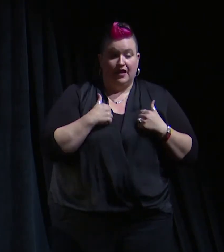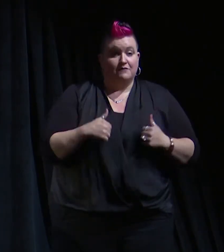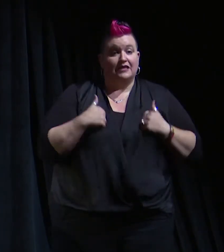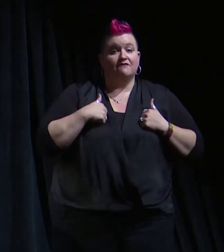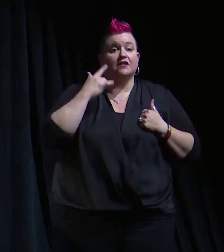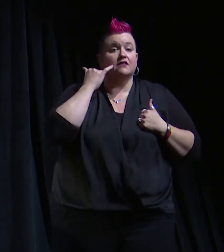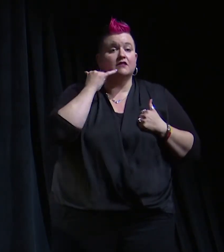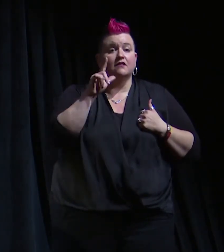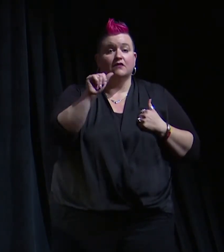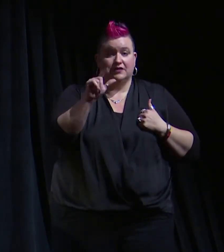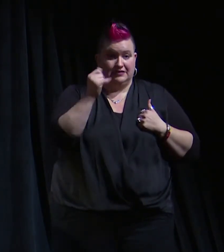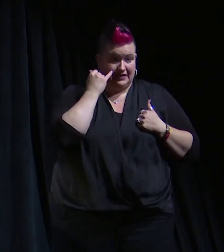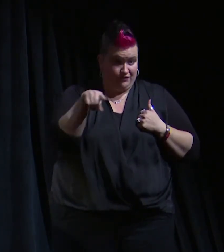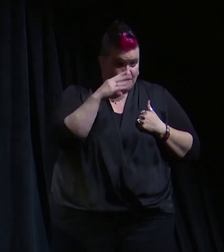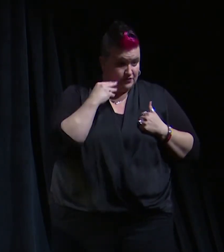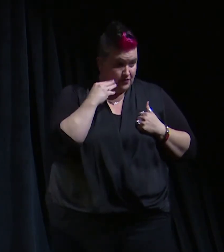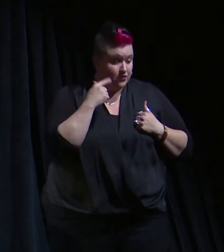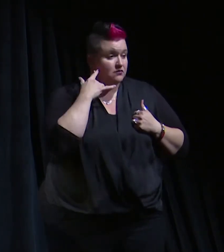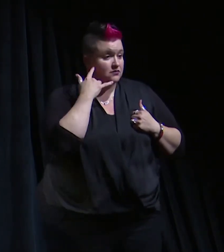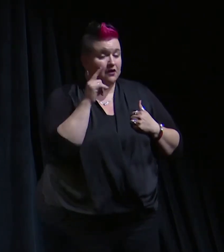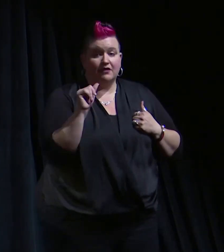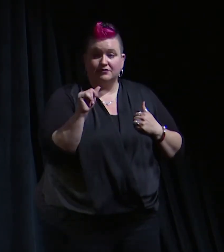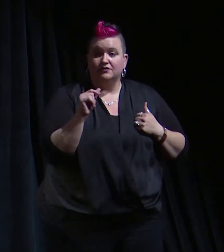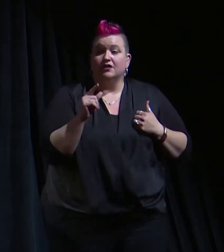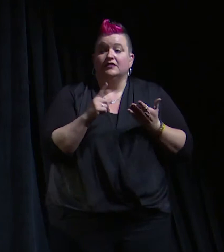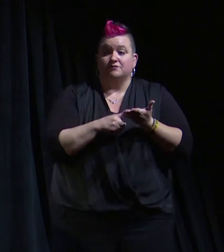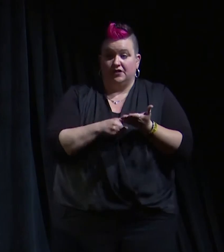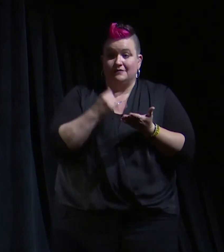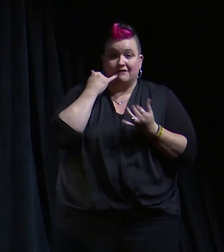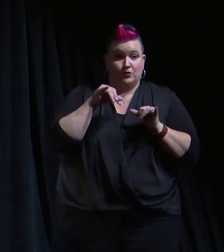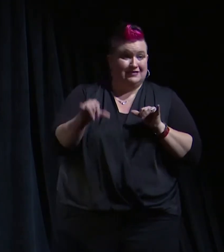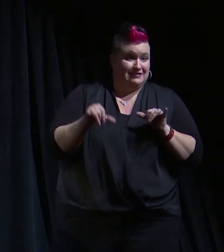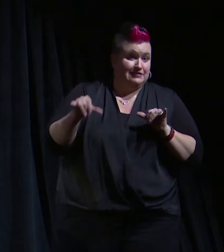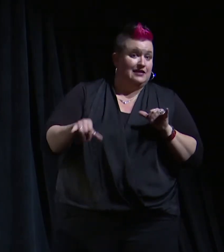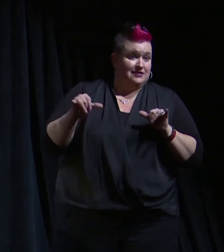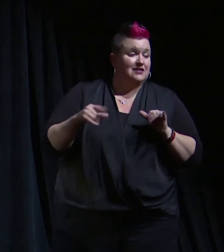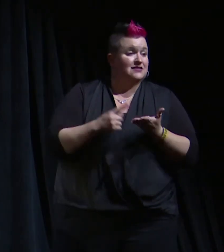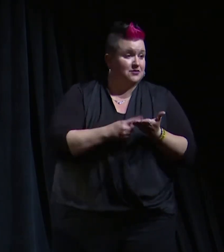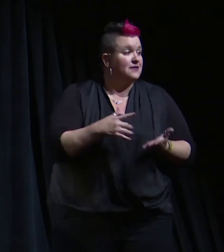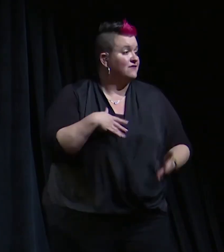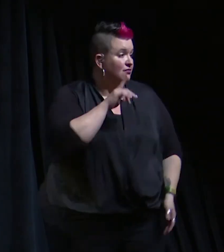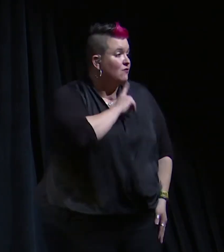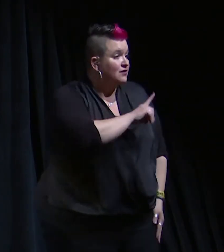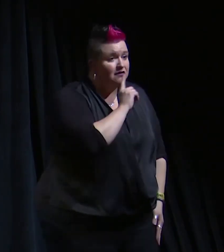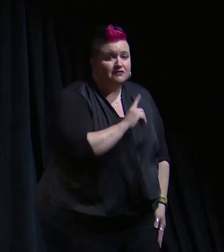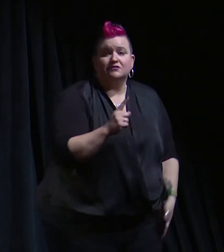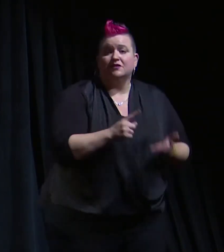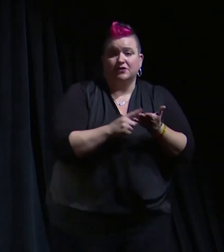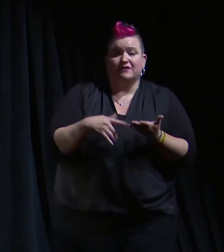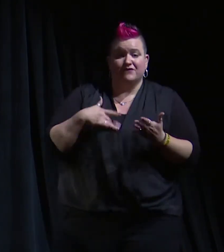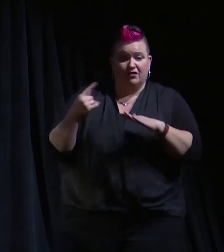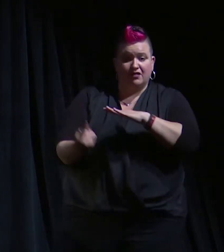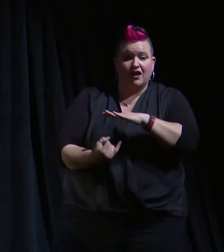Los Angeles, and if you've ever lived in Los Angeles or spent time in Los Angeles, you know how lonely it can feel, how isolated you